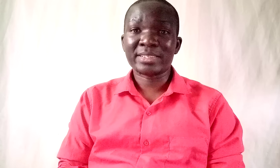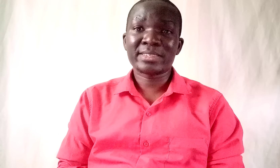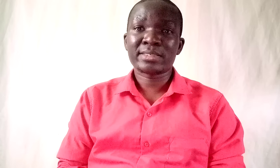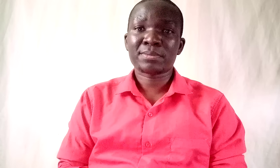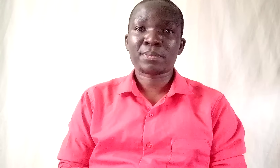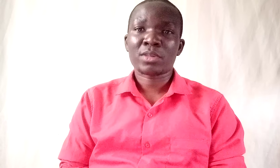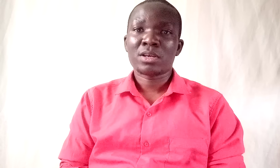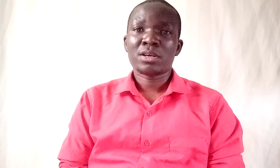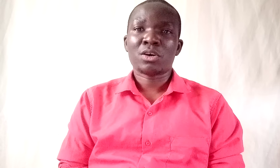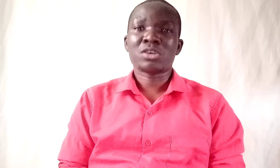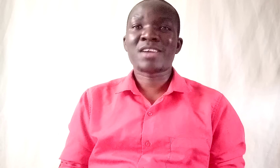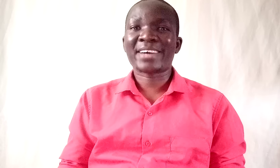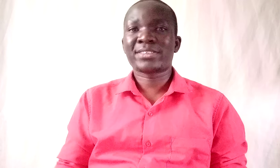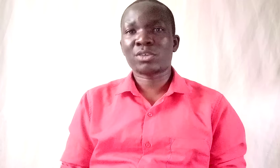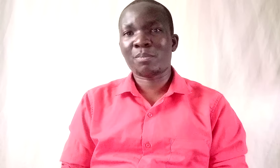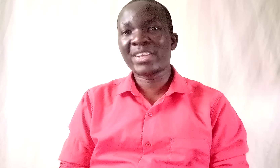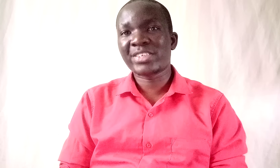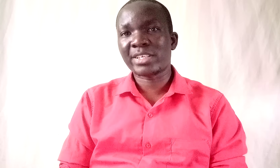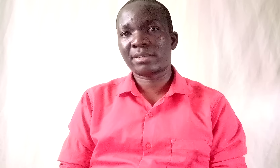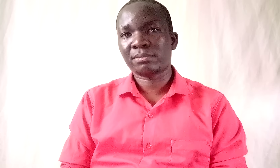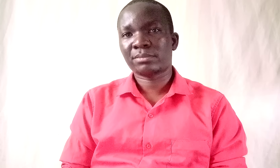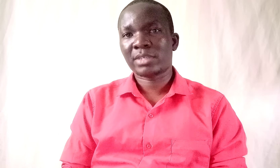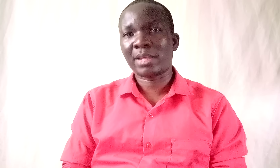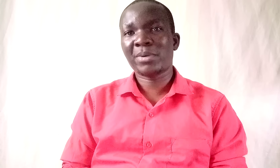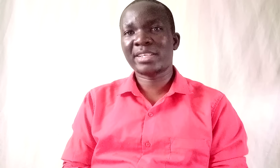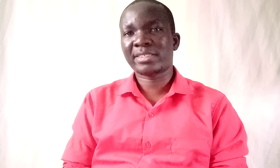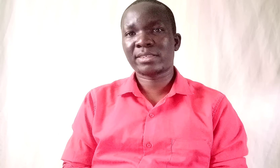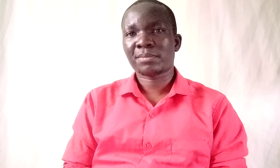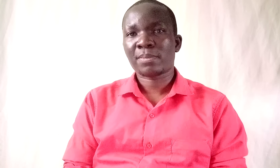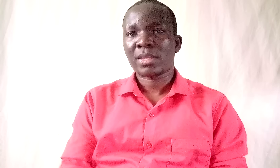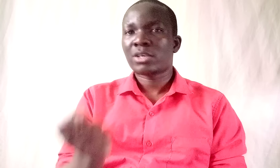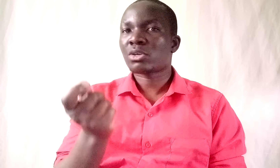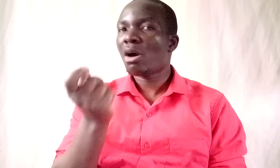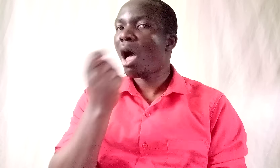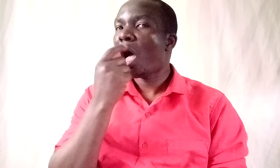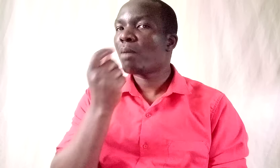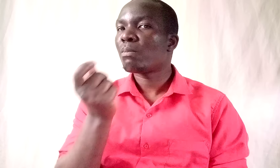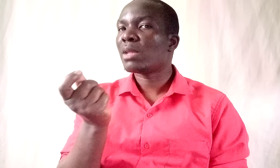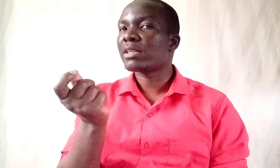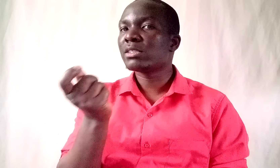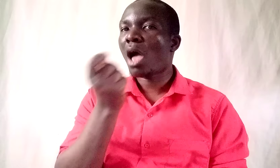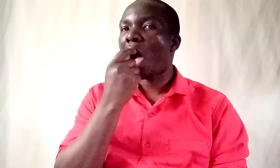pills or drugs or medicine, the pills. So like this,